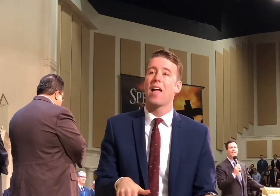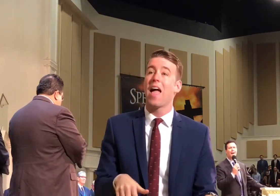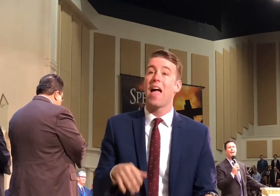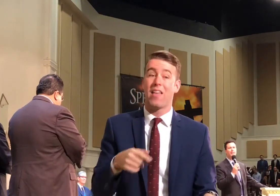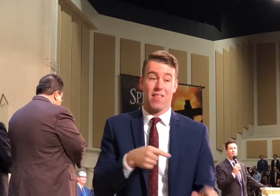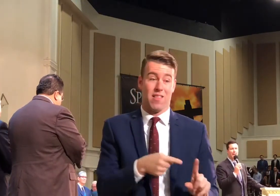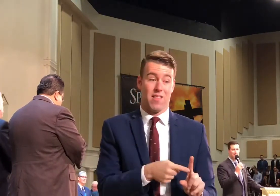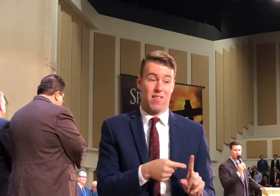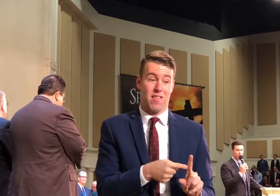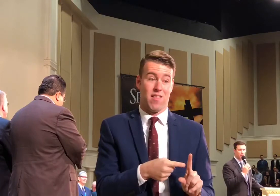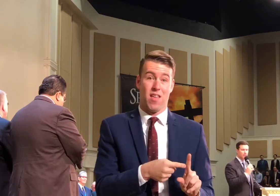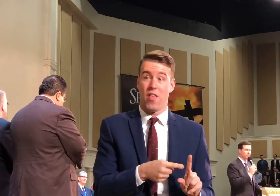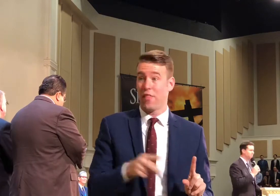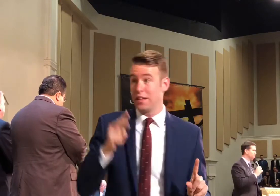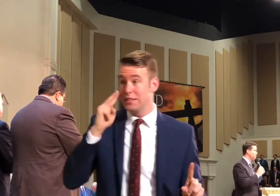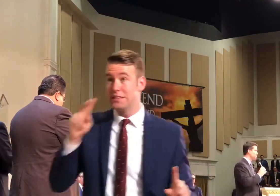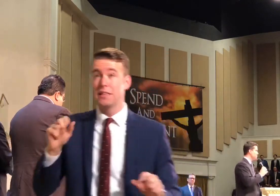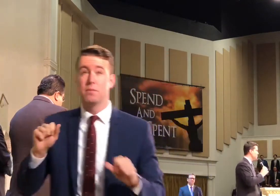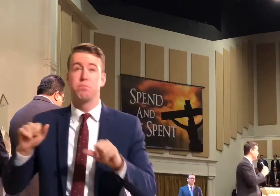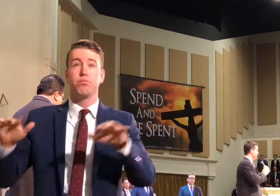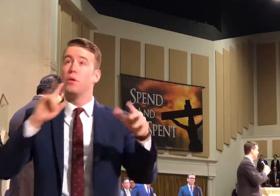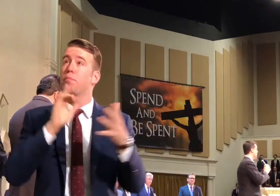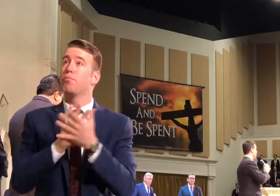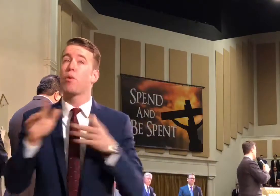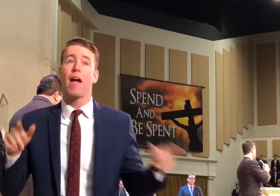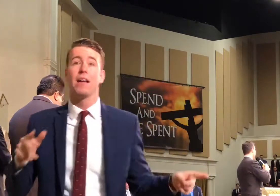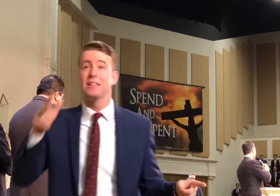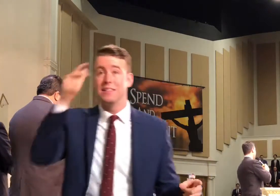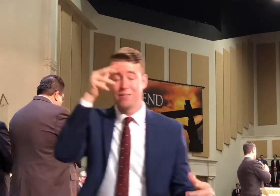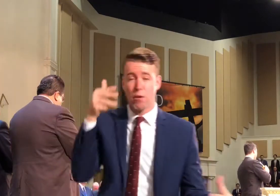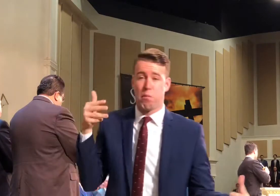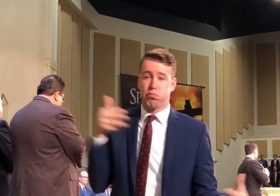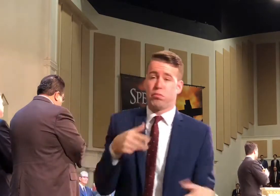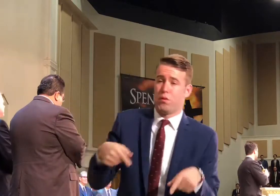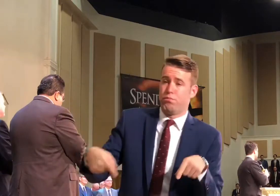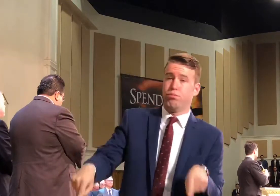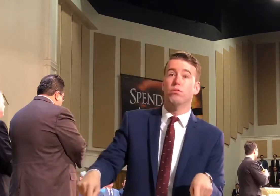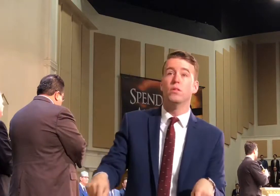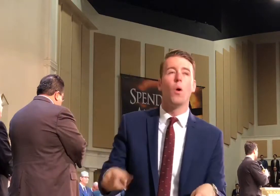at that kind of an atmosphere. How about we just run him out tonight?